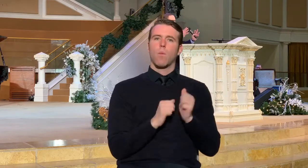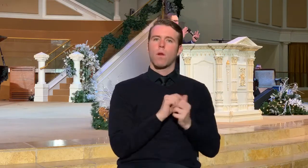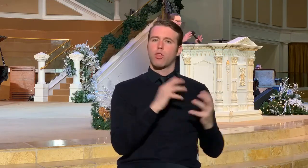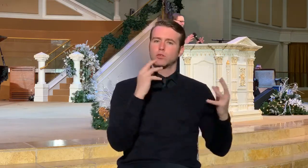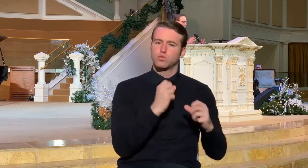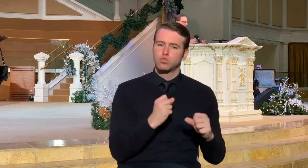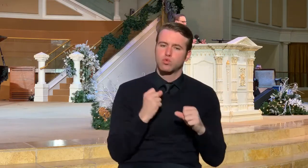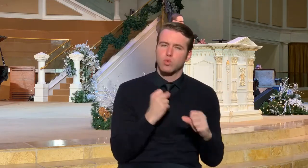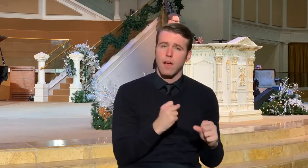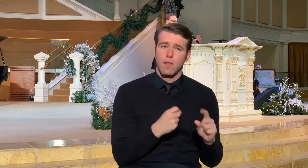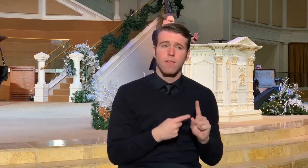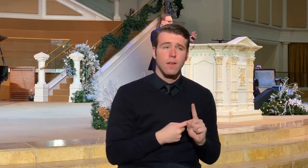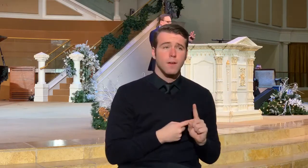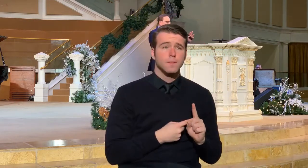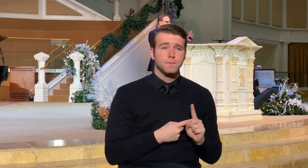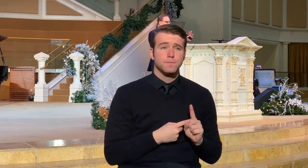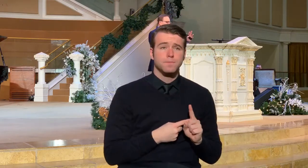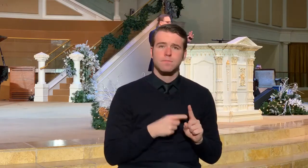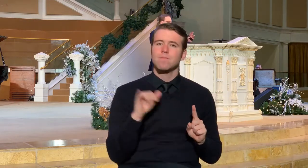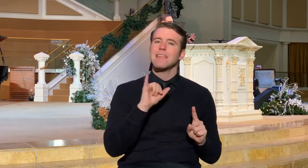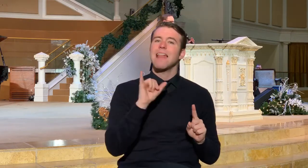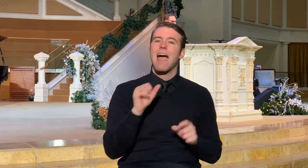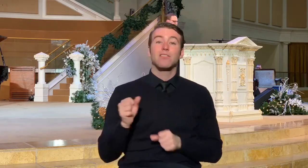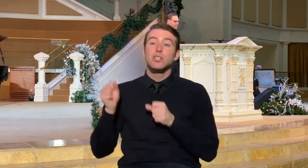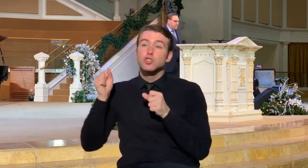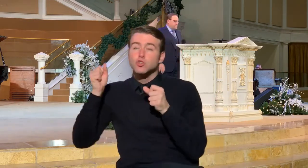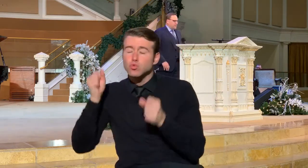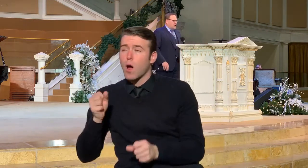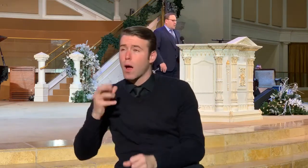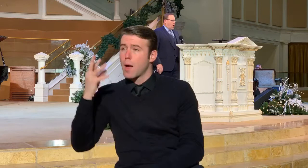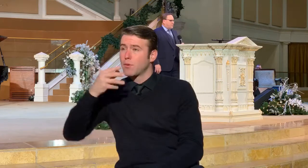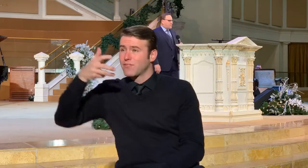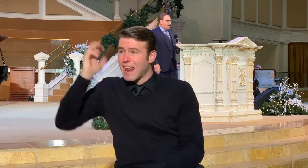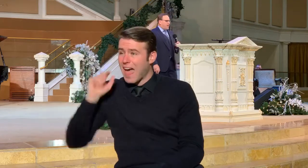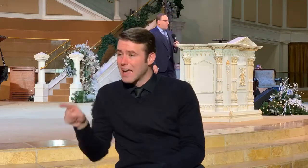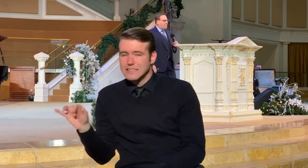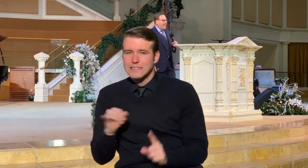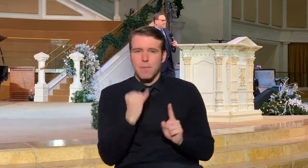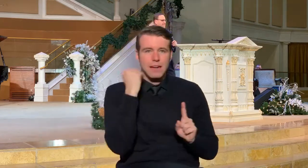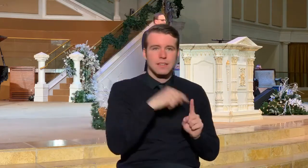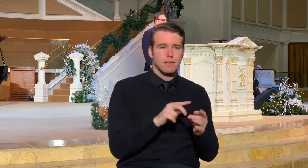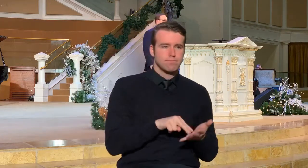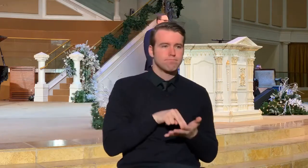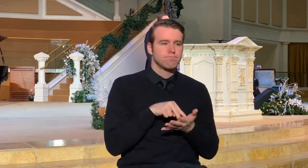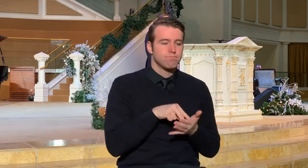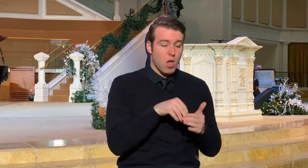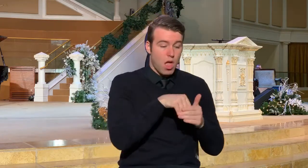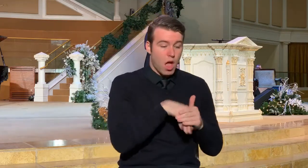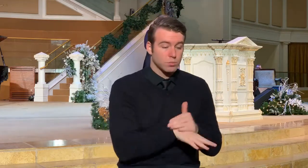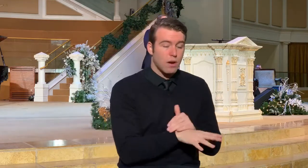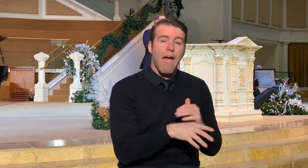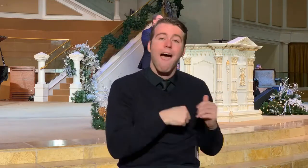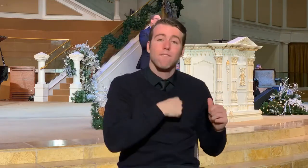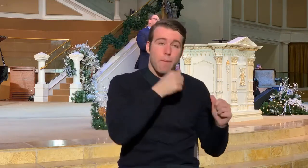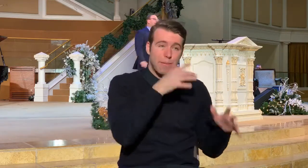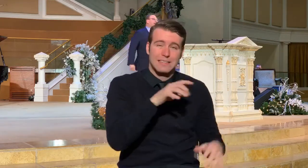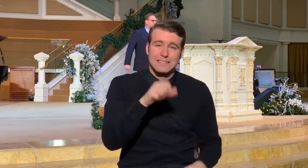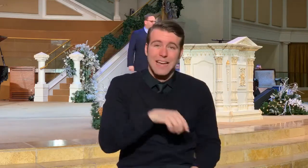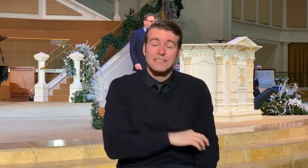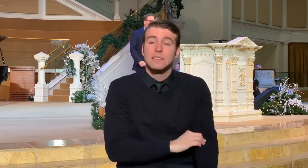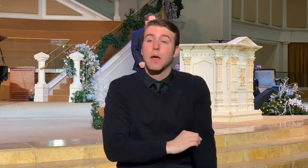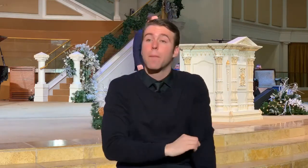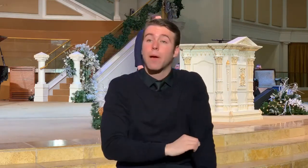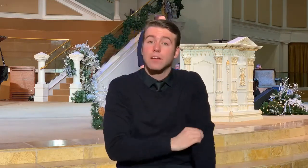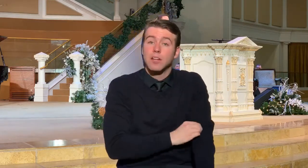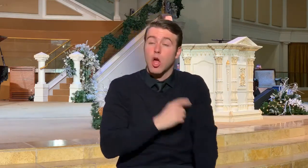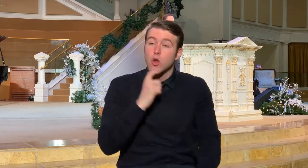regal strength and beauty like that strong, beautiful lioness. Her offspring were blessed and well-favored. But notice the sad